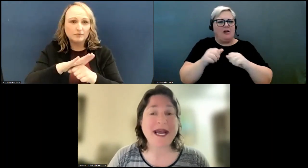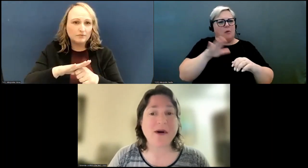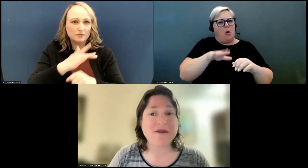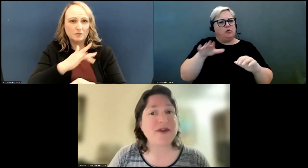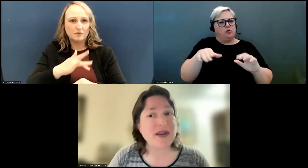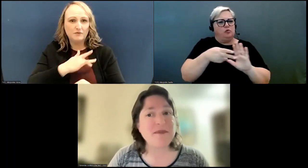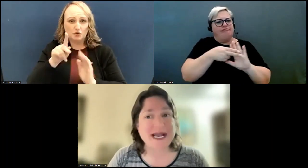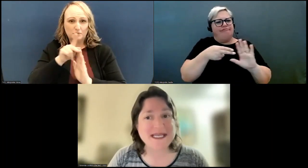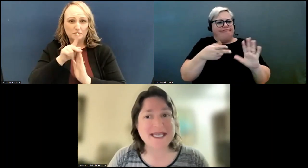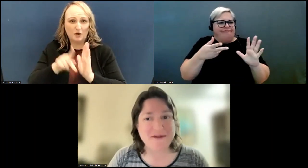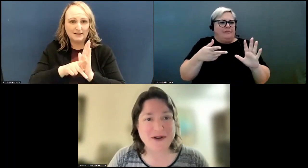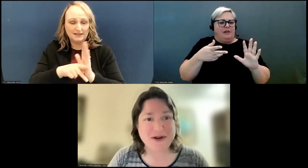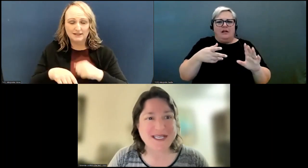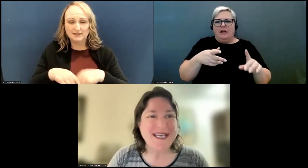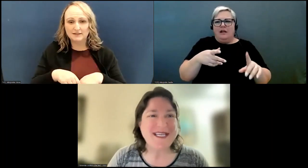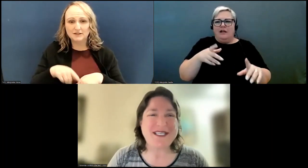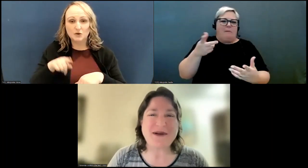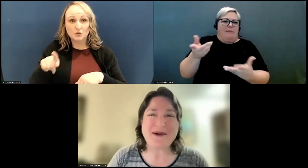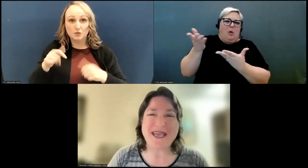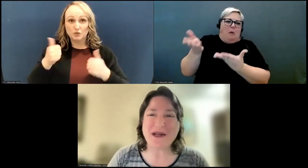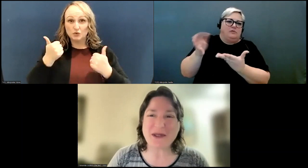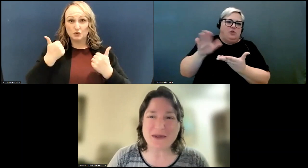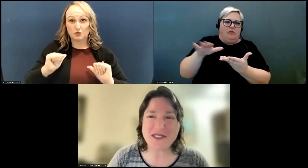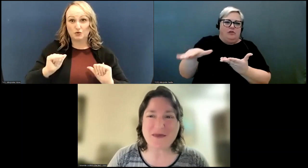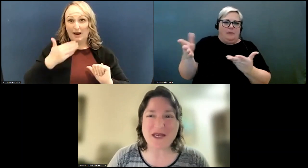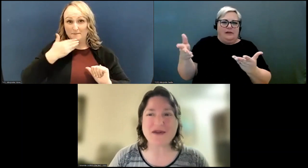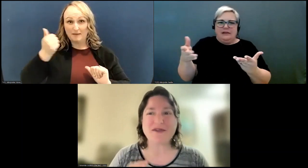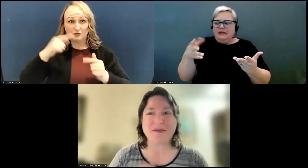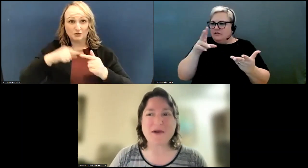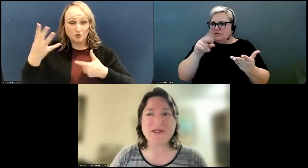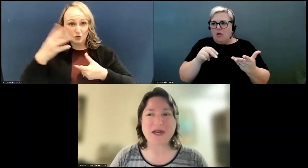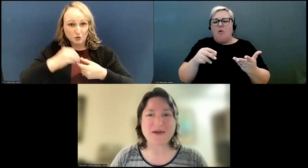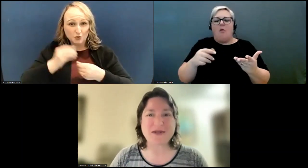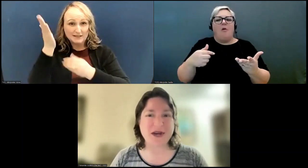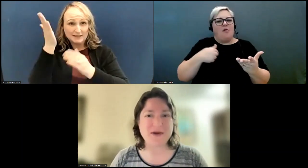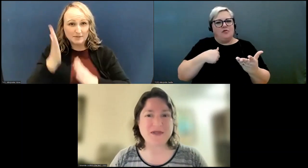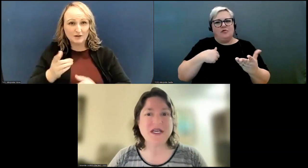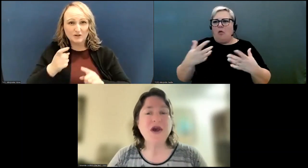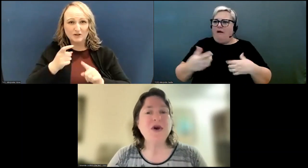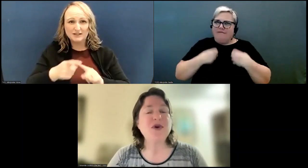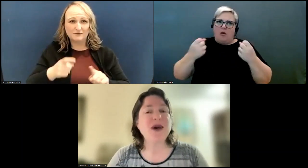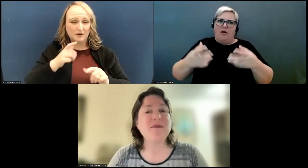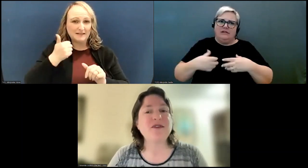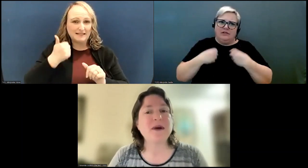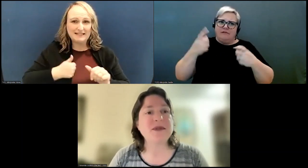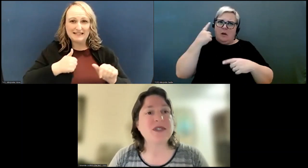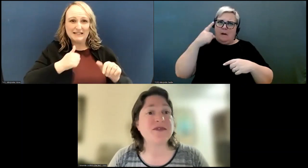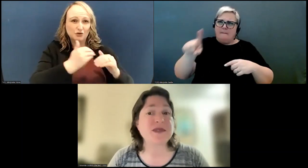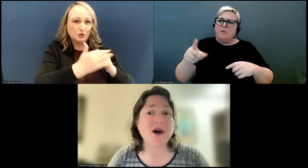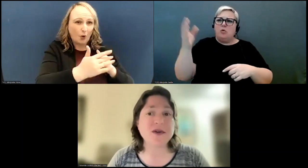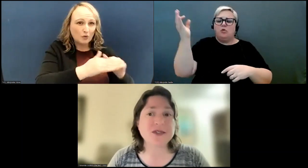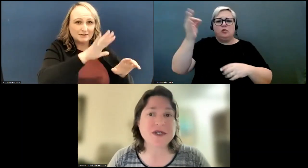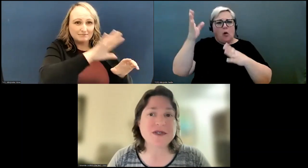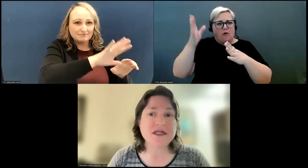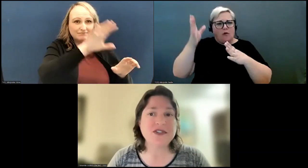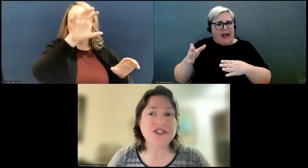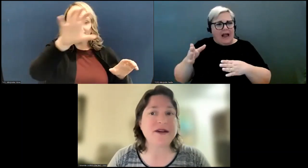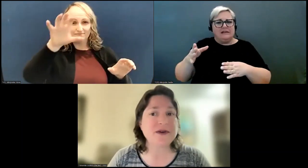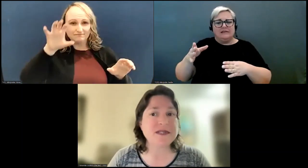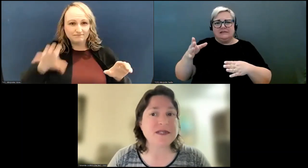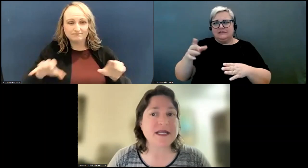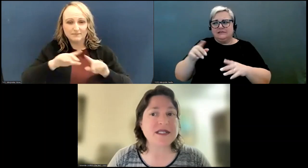We made our very best effort to include speakers from coast to coast to coast who come from diverse